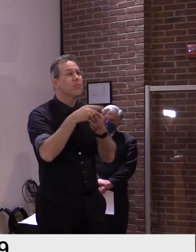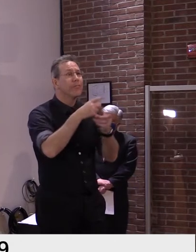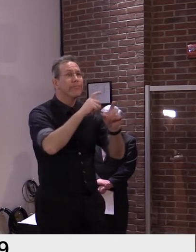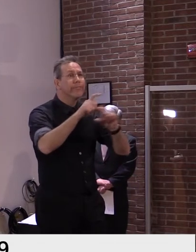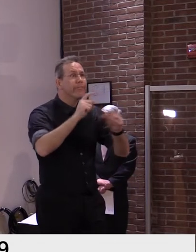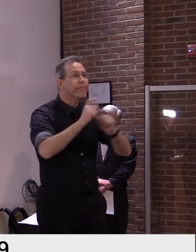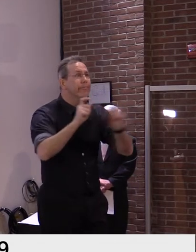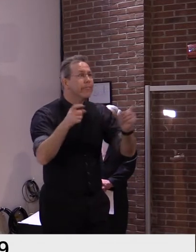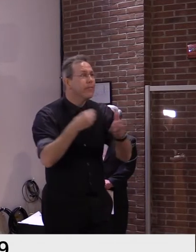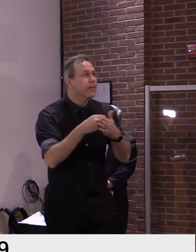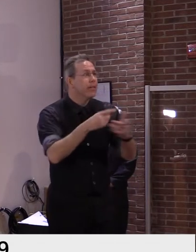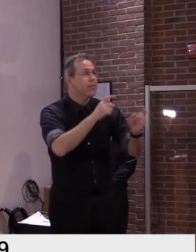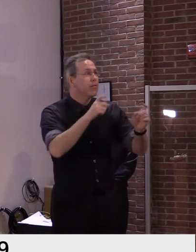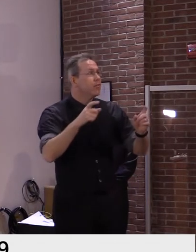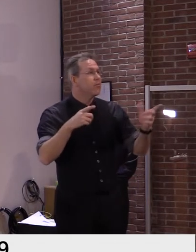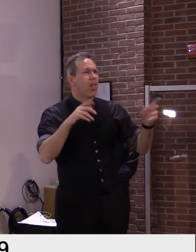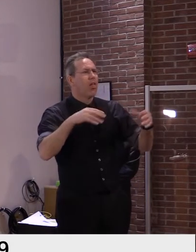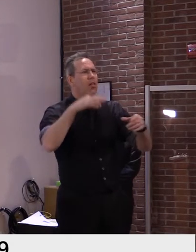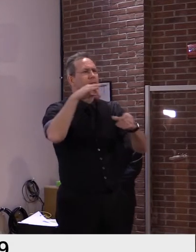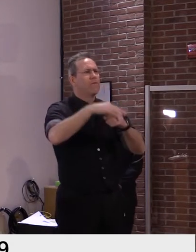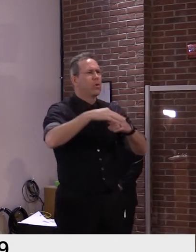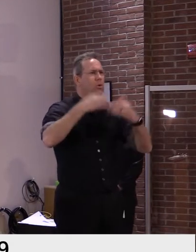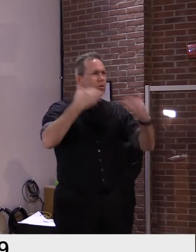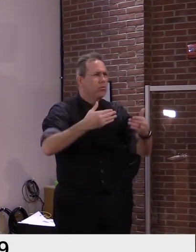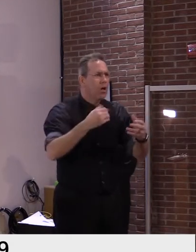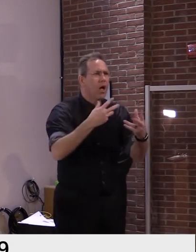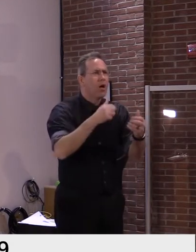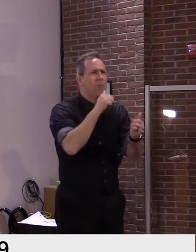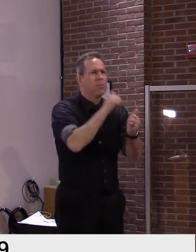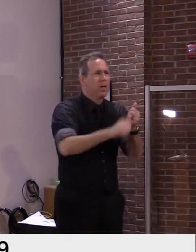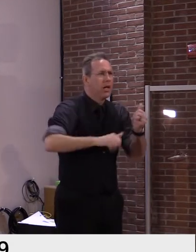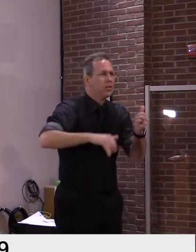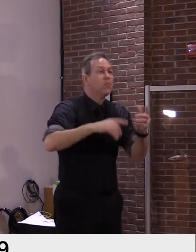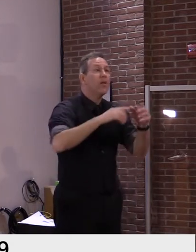the Congress that hasn't been passed by the Senate at this